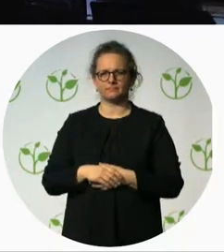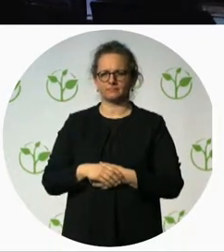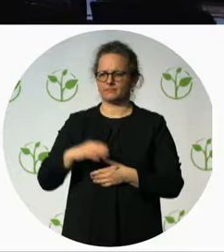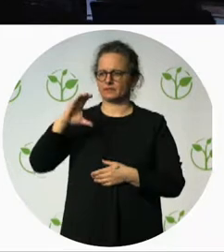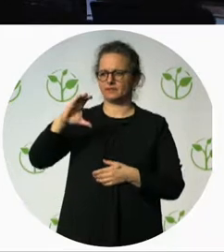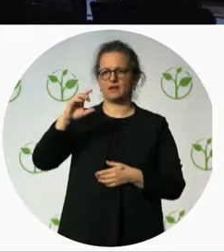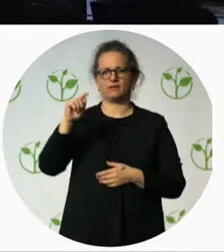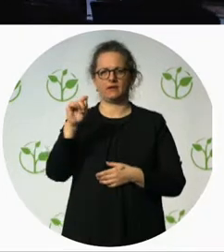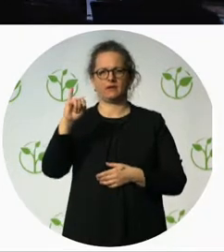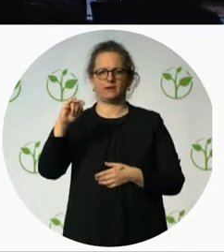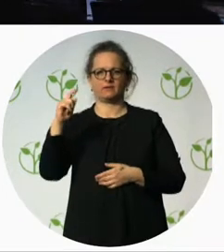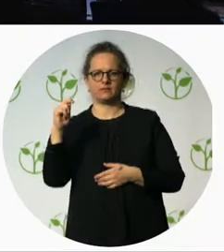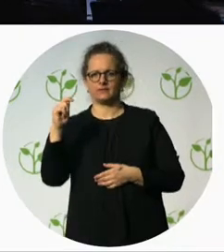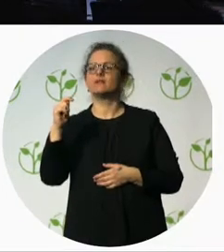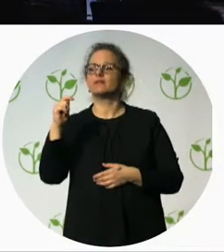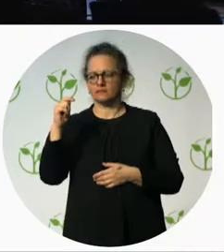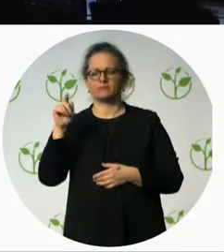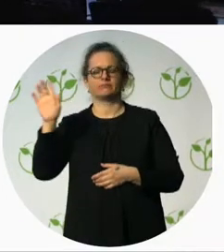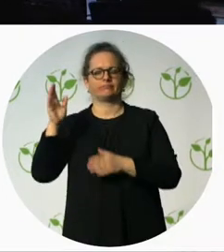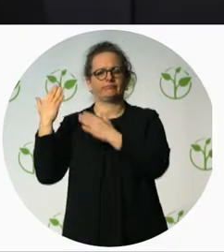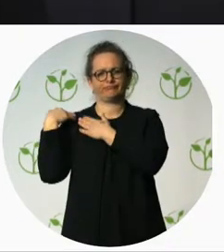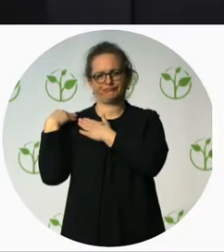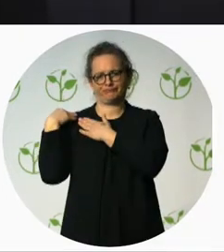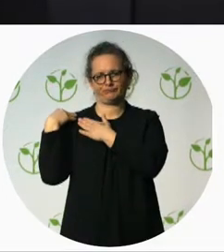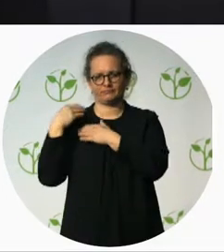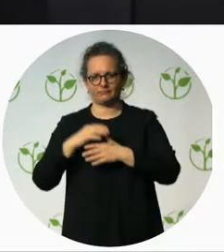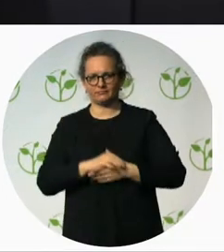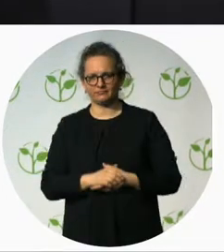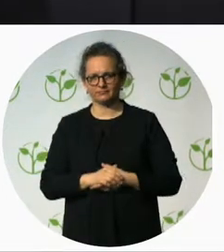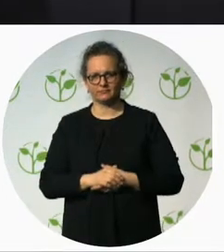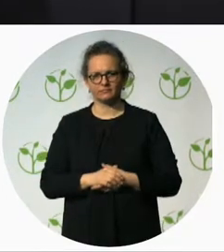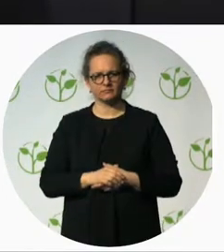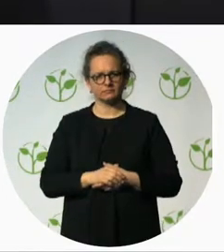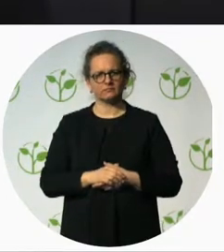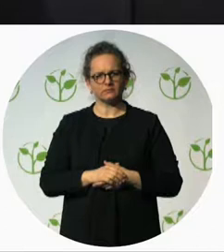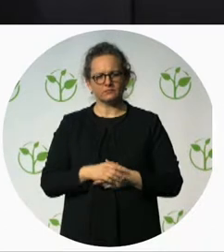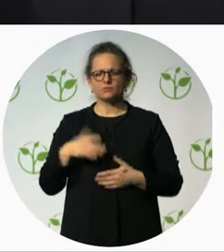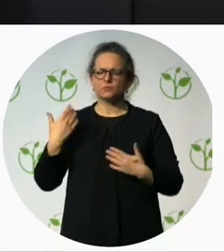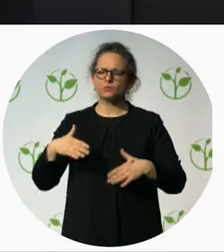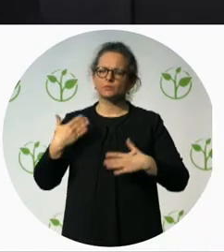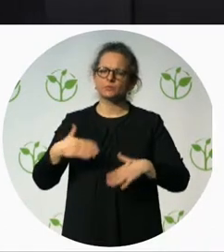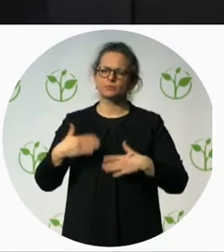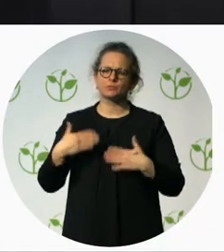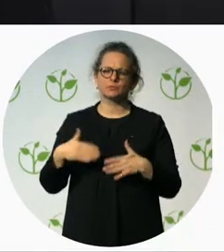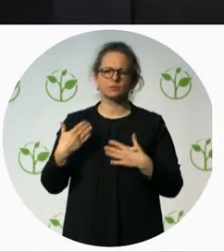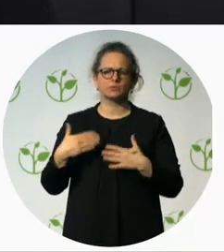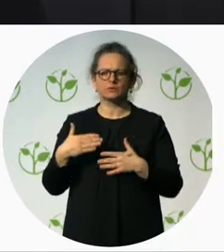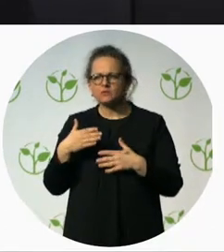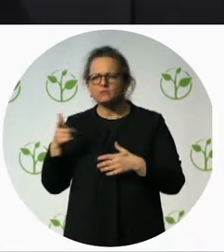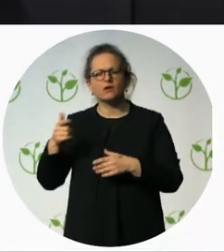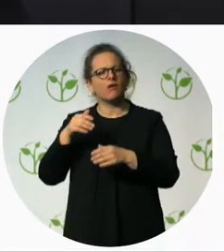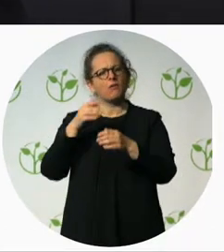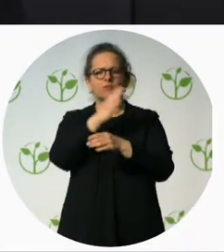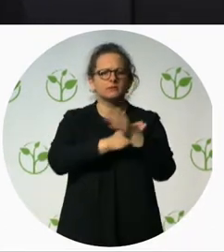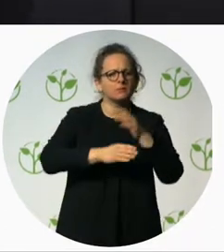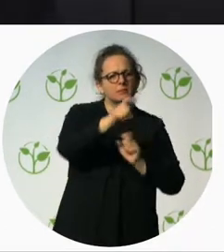very, very, very committed and long experience in the field of disability. And even just speaking to him there for the 3 or 4 minutes